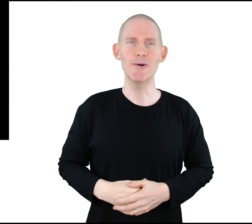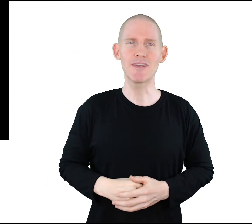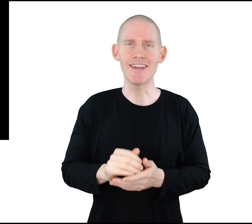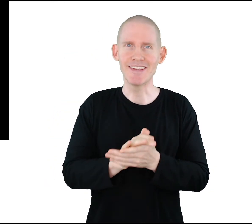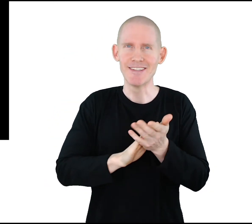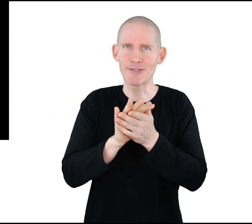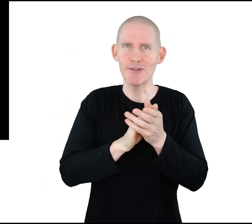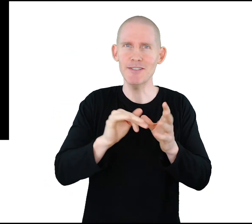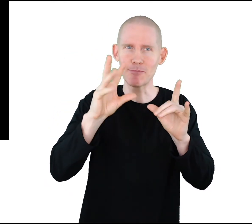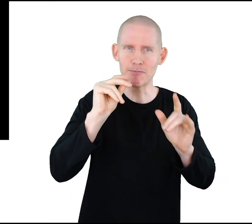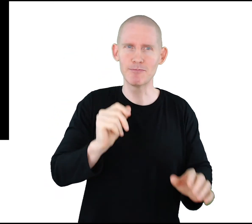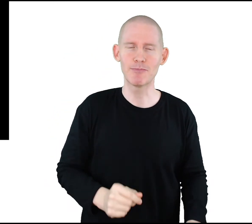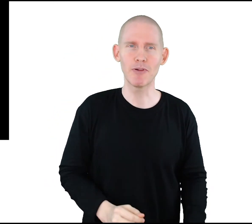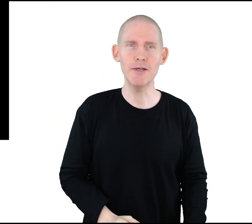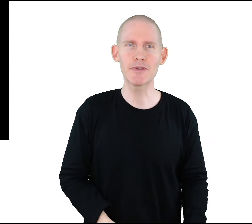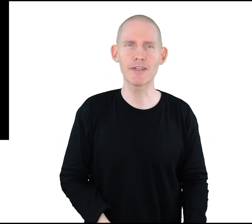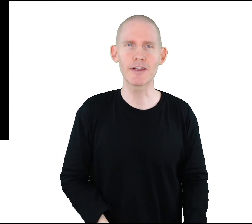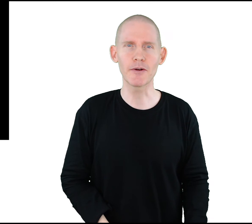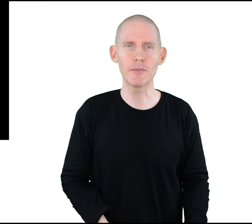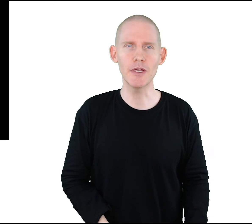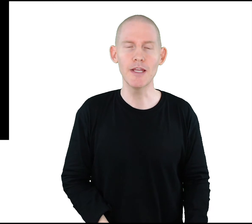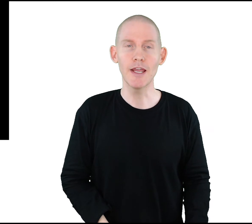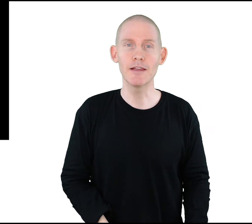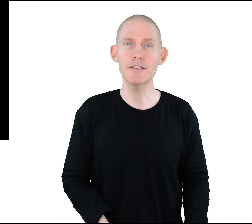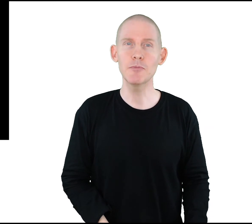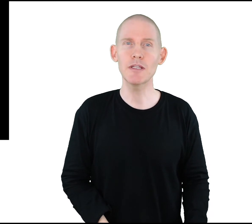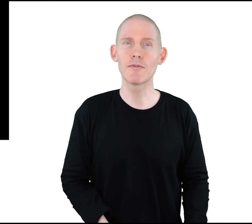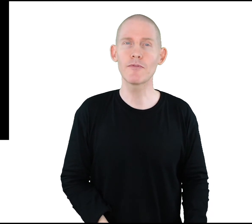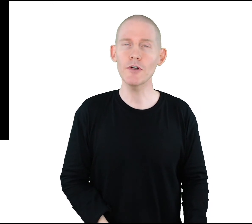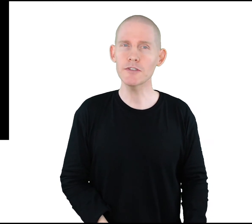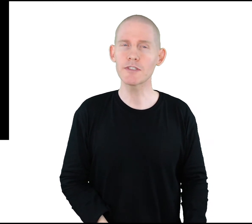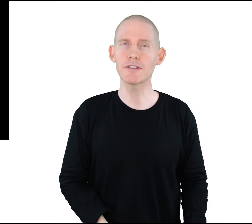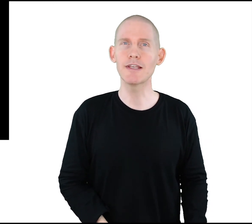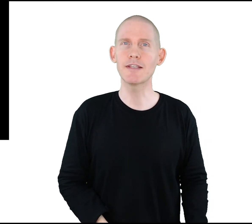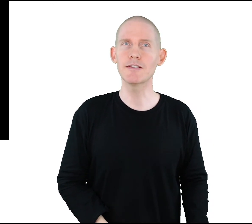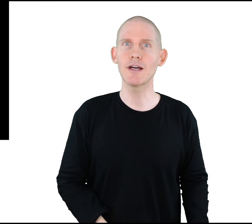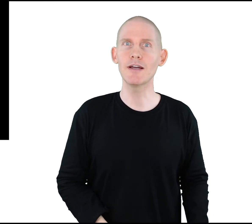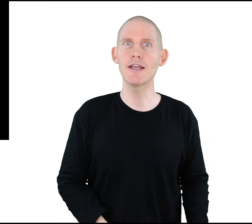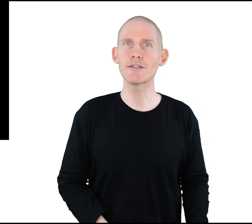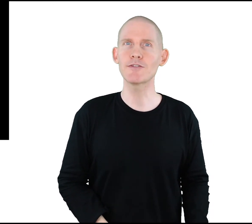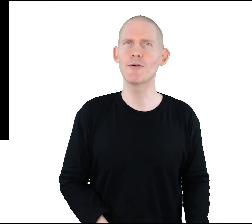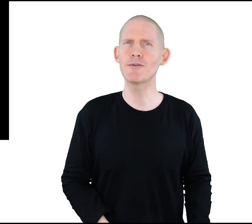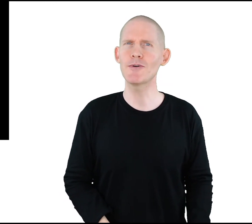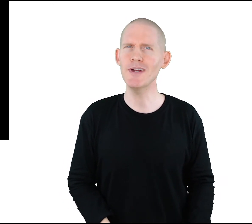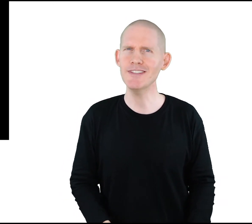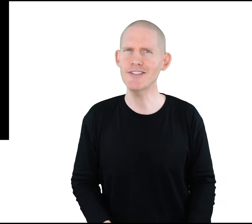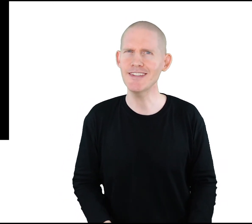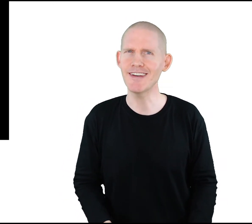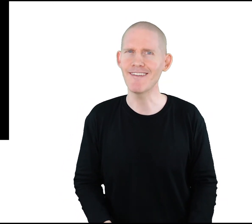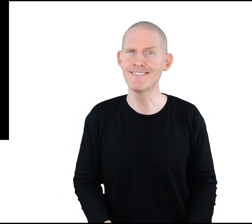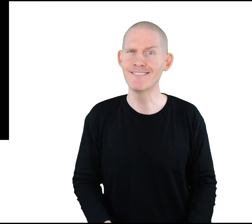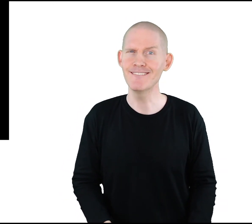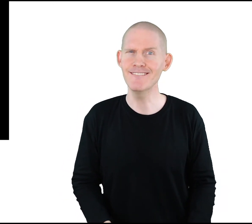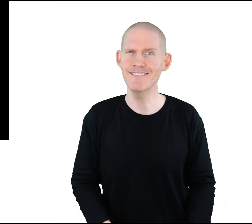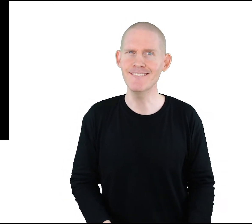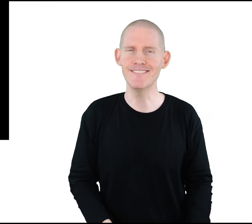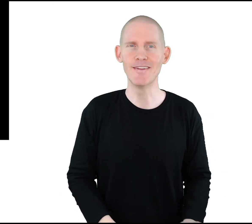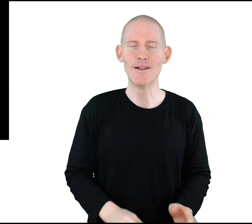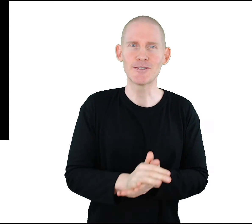Okay, so let's play with it a little bit and let's make the first sentence a yes/no question. So we